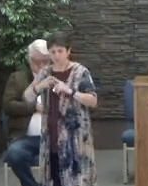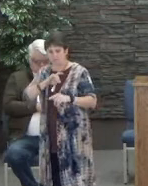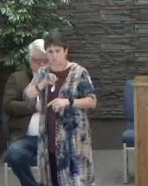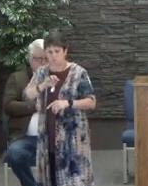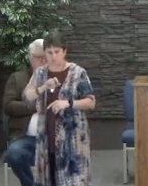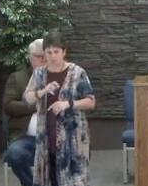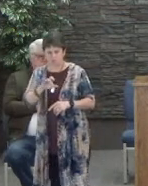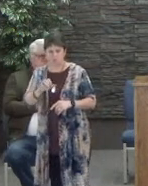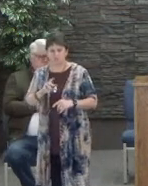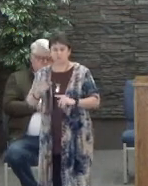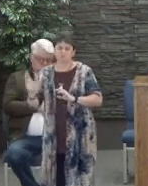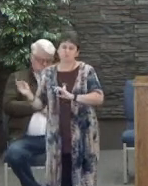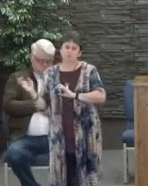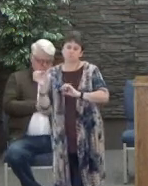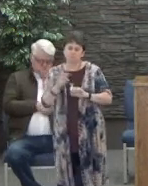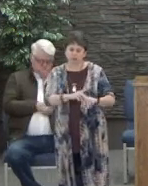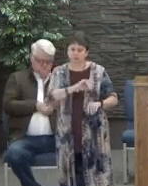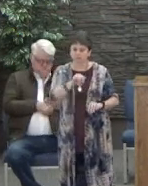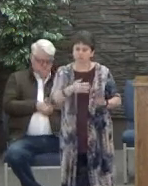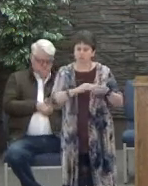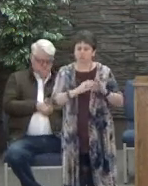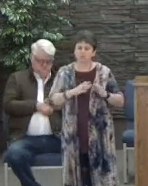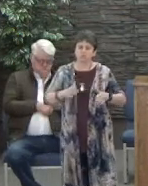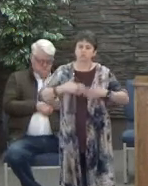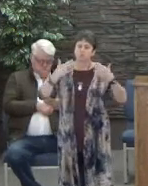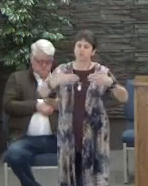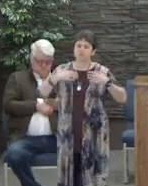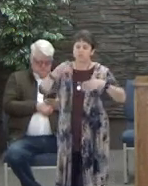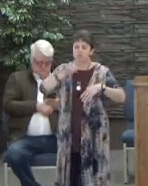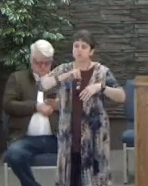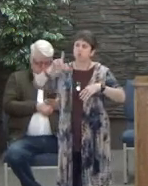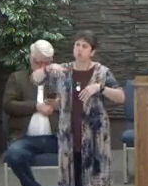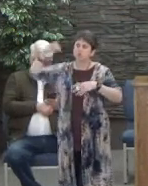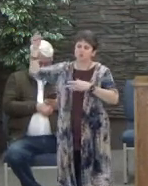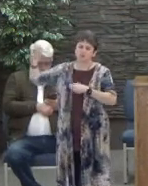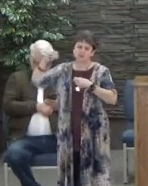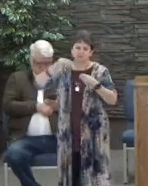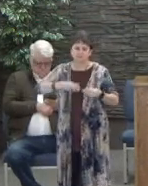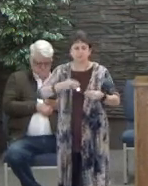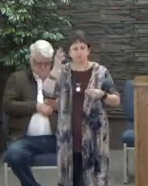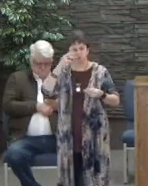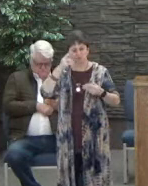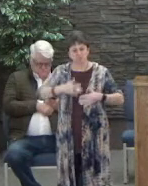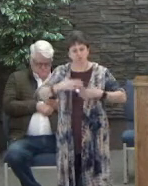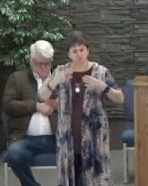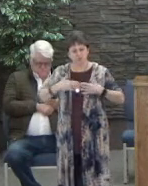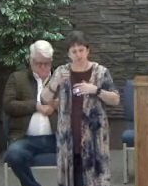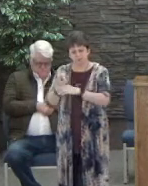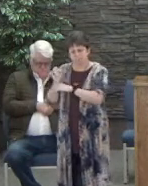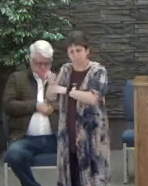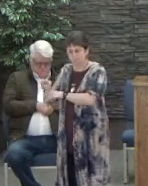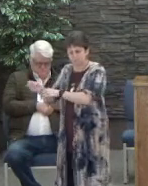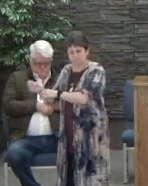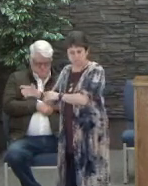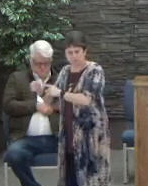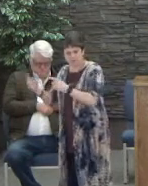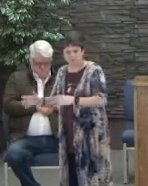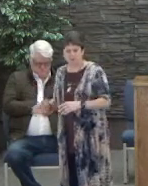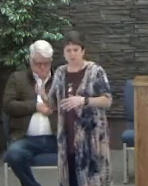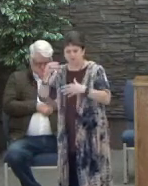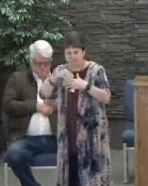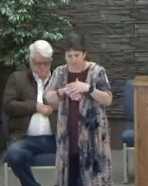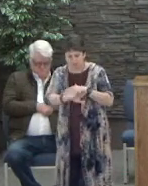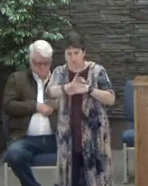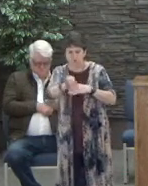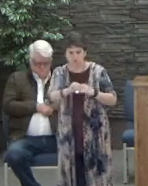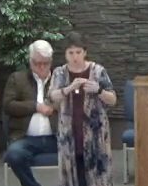Jerusalem returned joyfully to Jerusalem, for the Lord had given them cause to rejoice over their enemies. They entered Jerusalem and